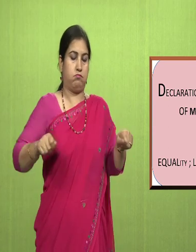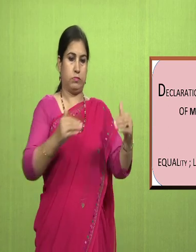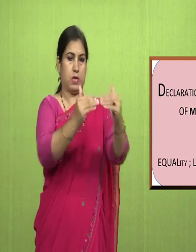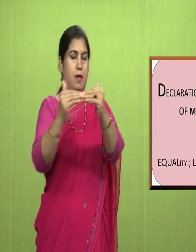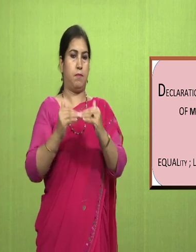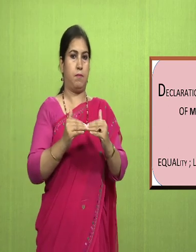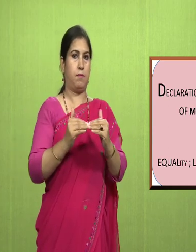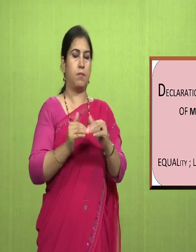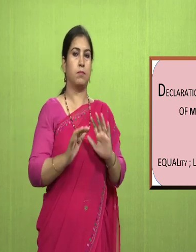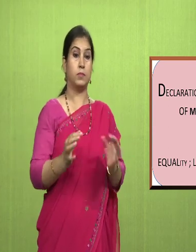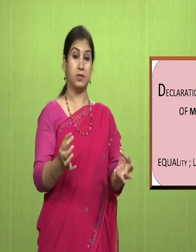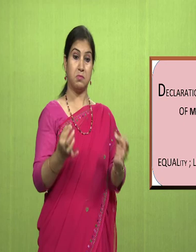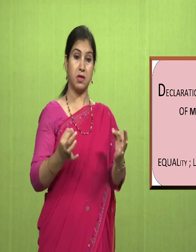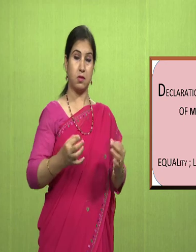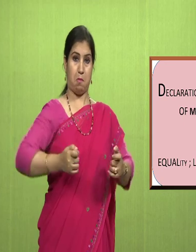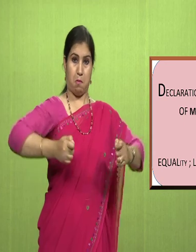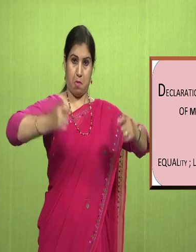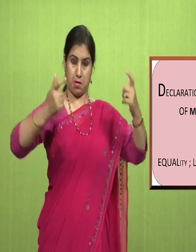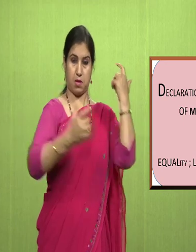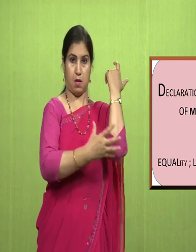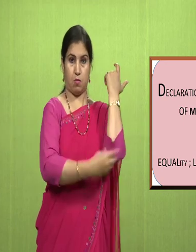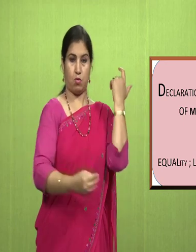and no one had special rights.